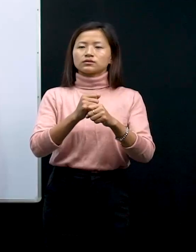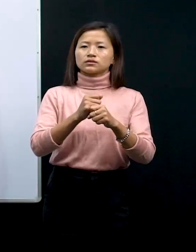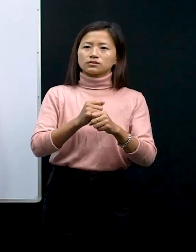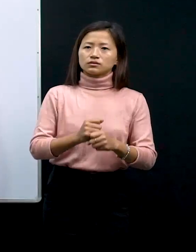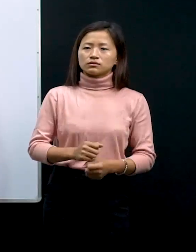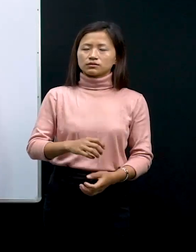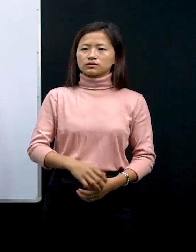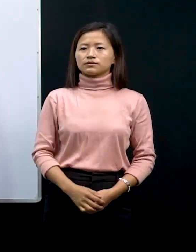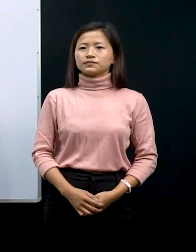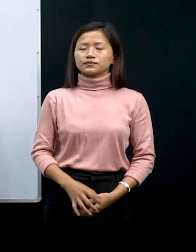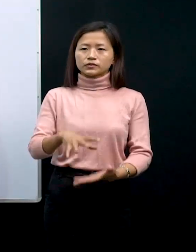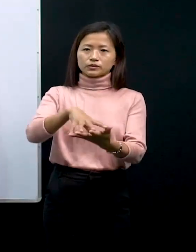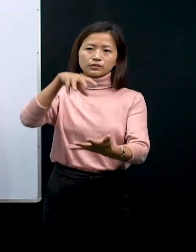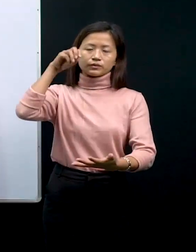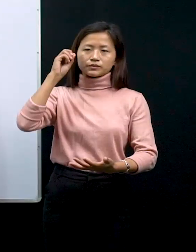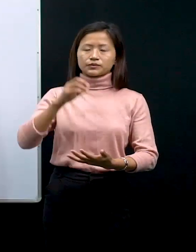also you learn.